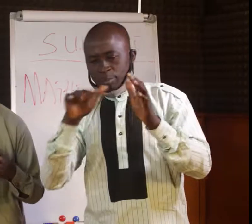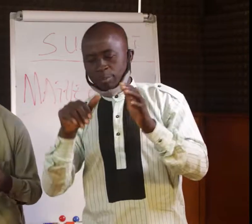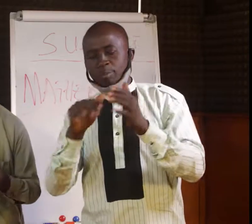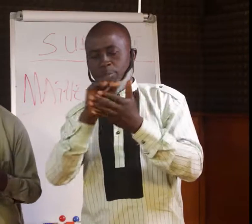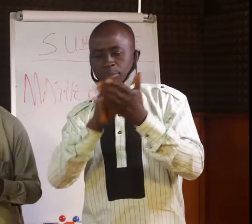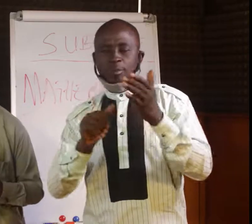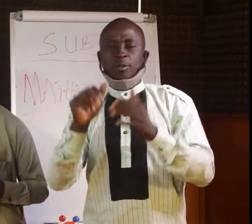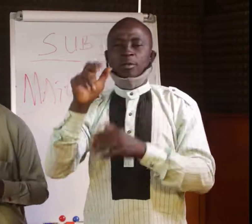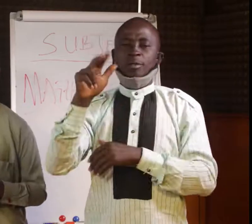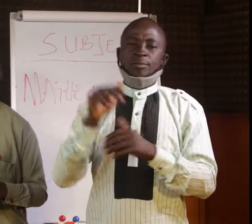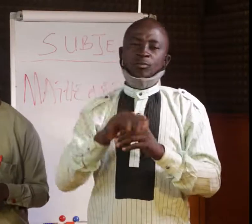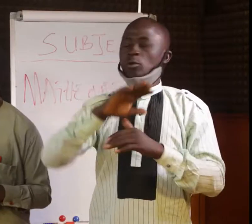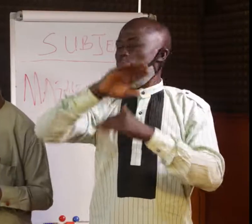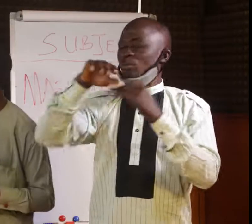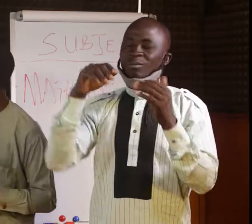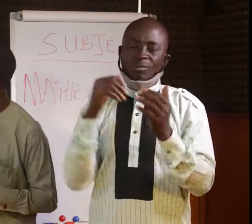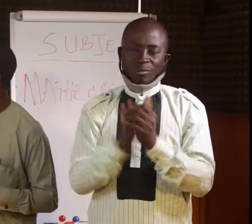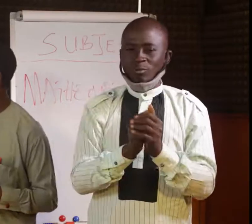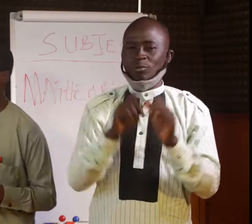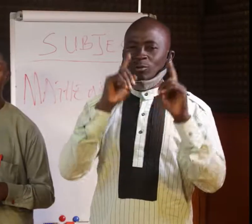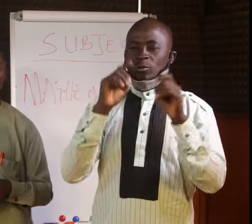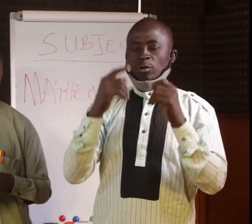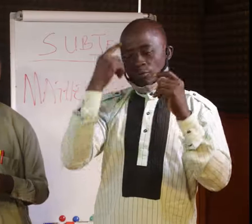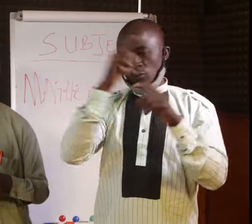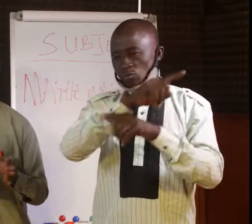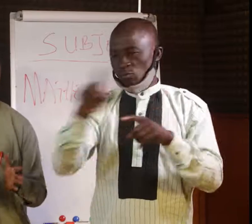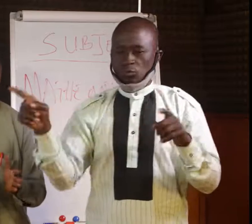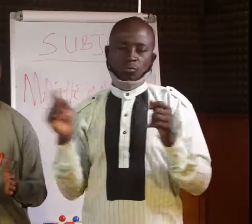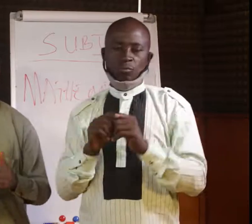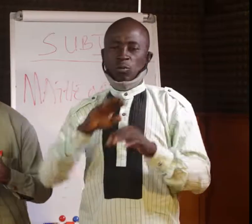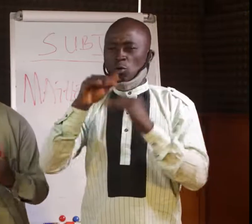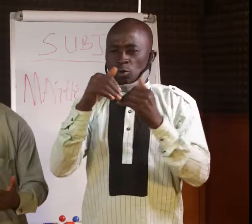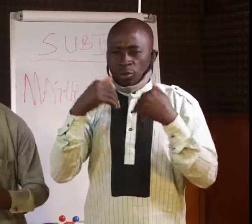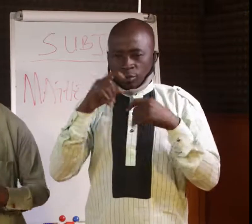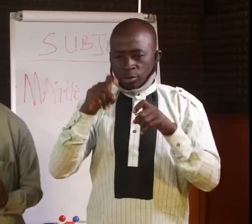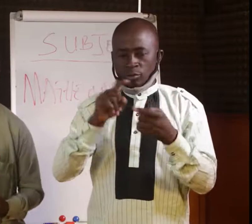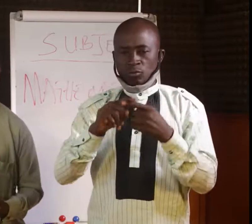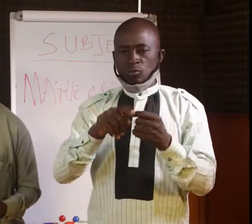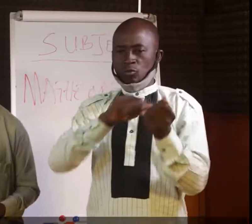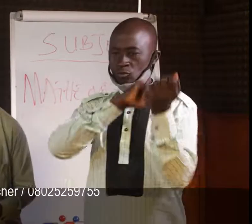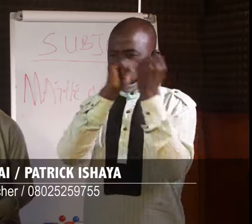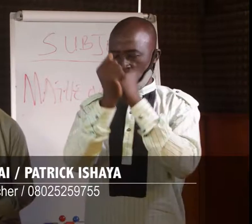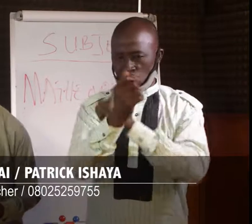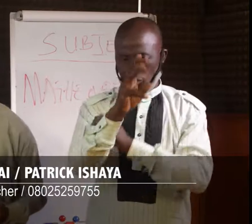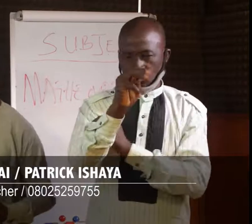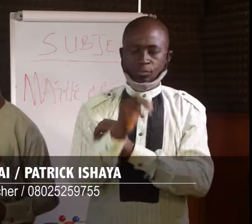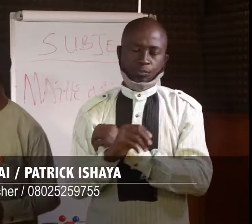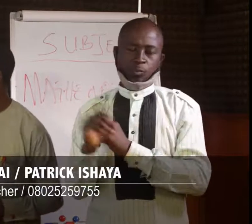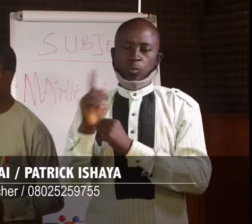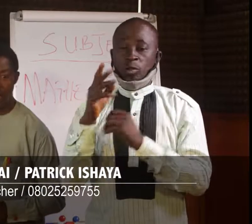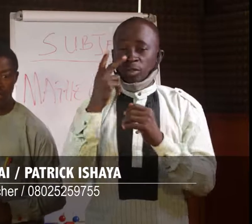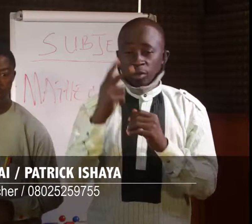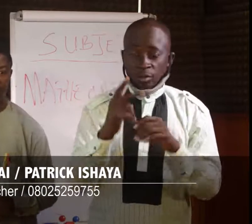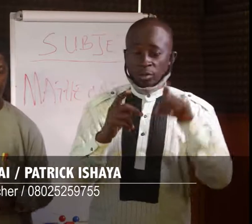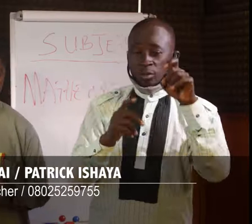you have all the variables available for you. All you need to do is to make substitution. Where you